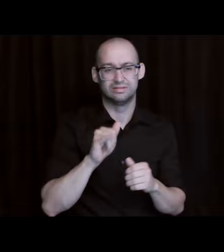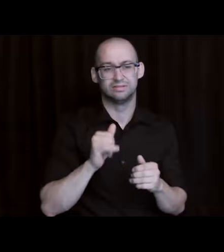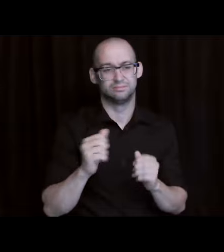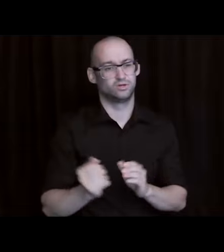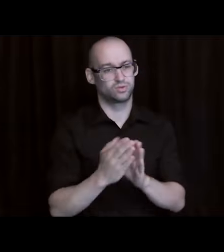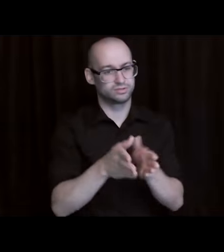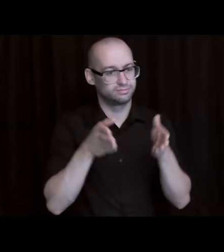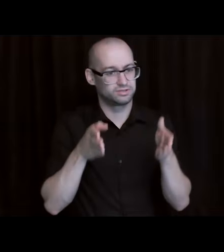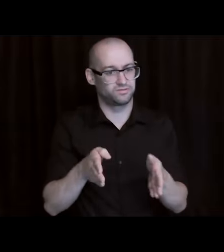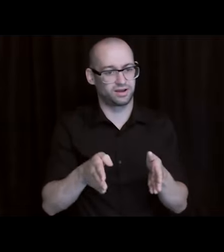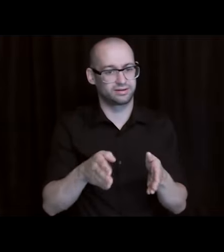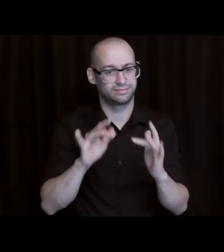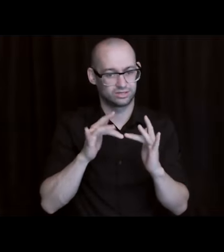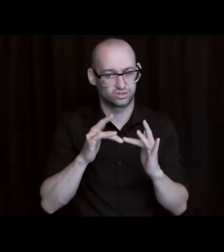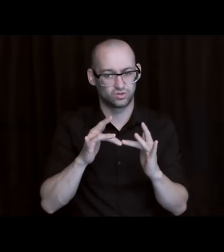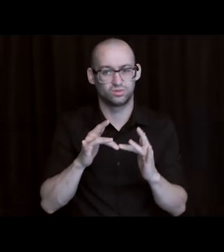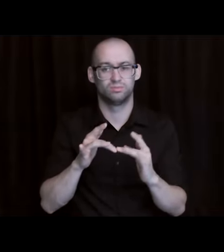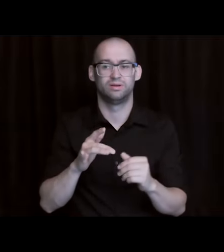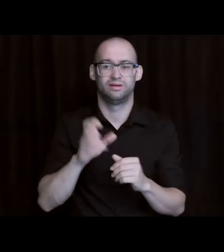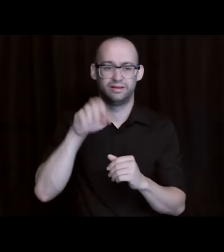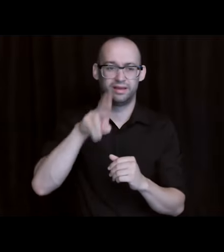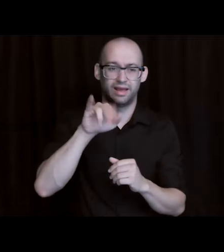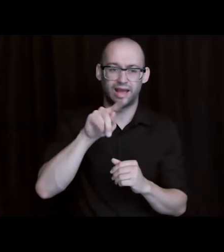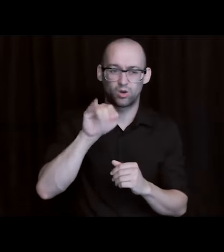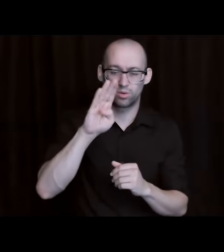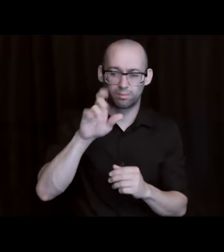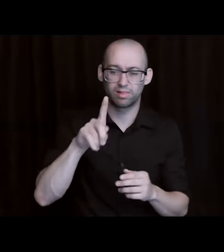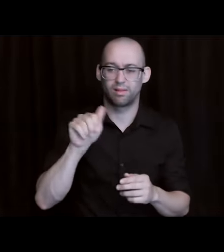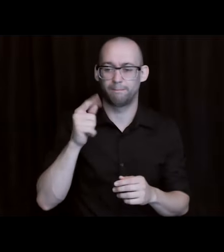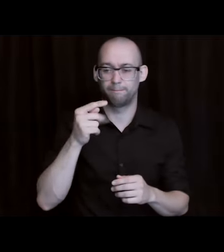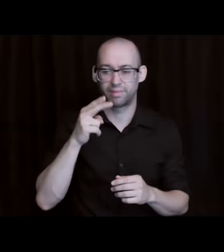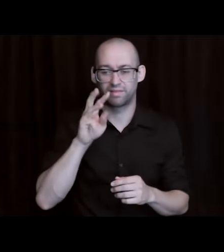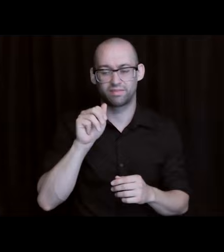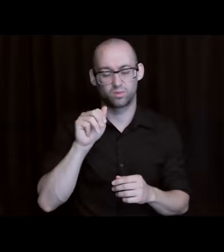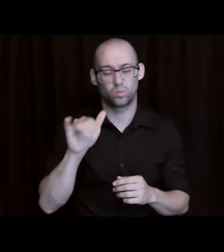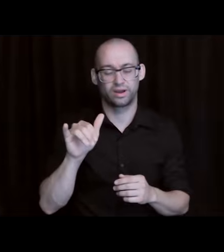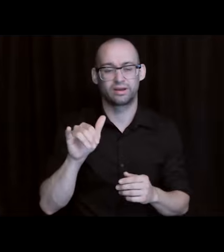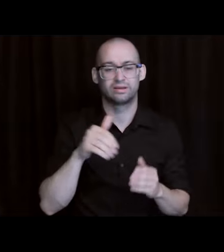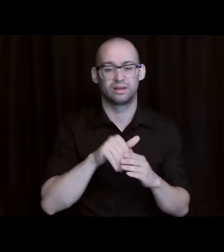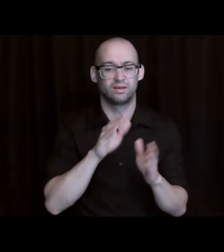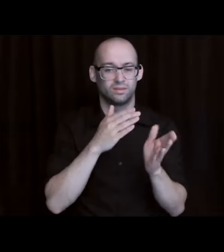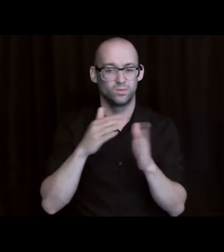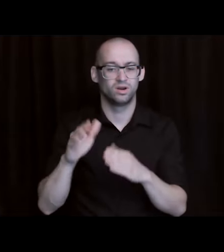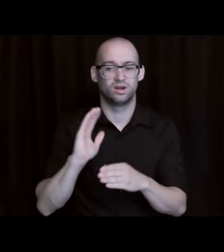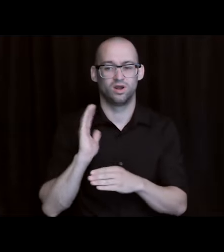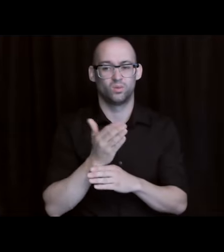providing under-resourced communities an equitable pathway into the digital economy. And we achieve this through transformative digital